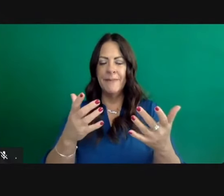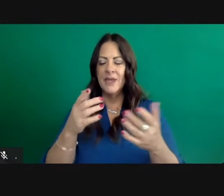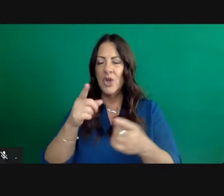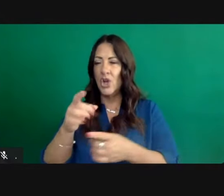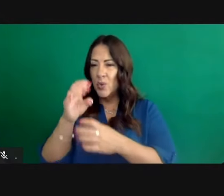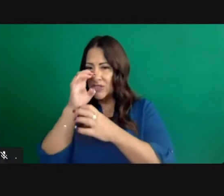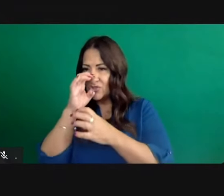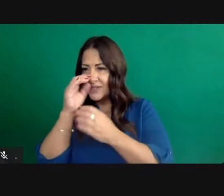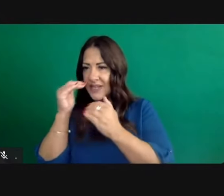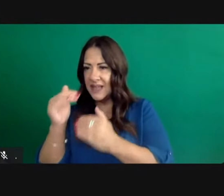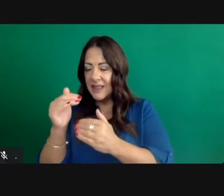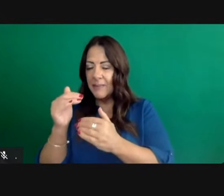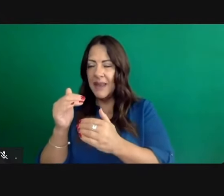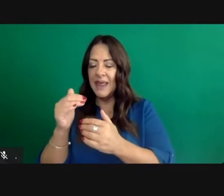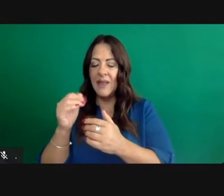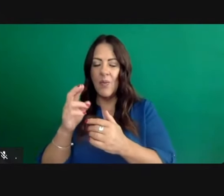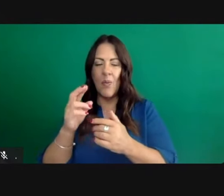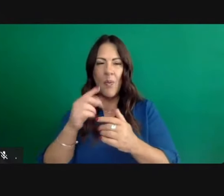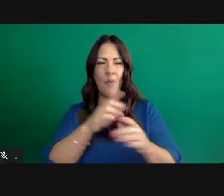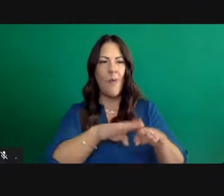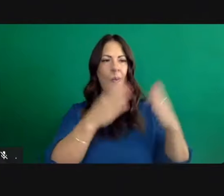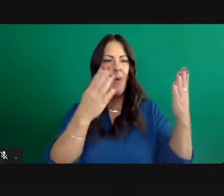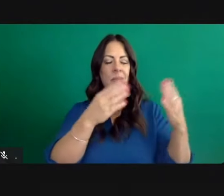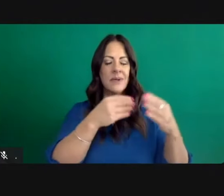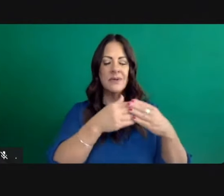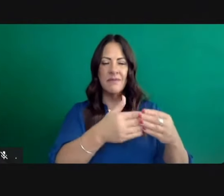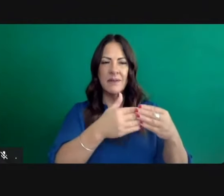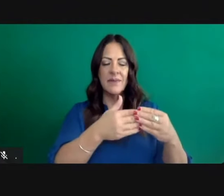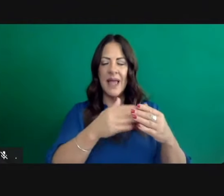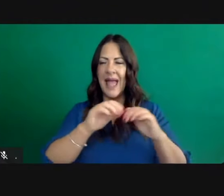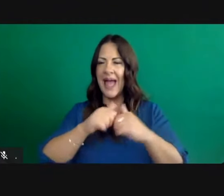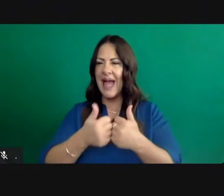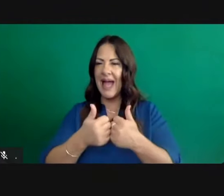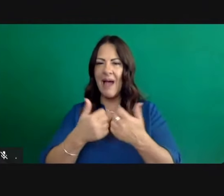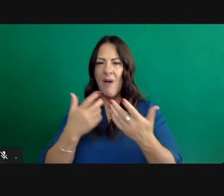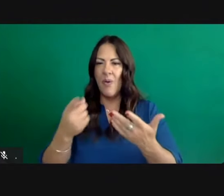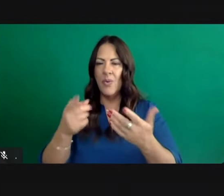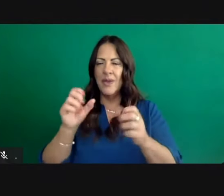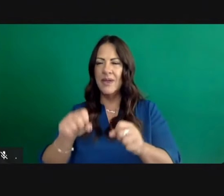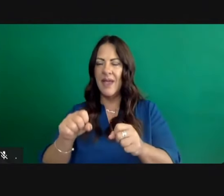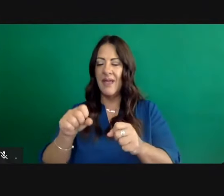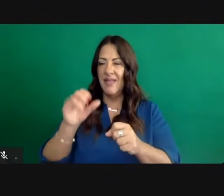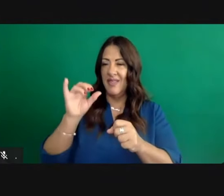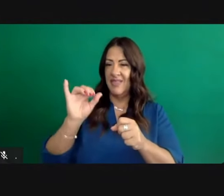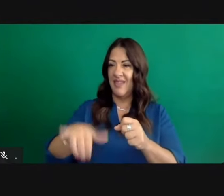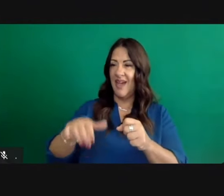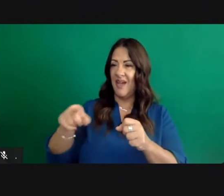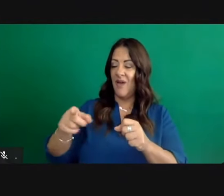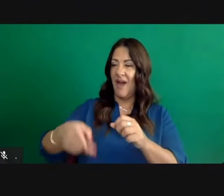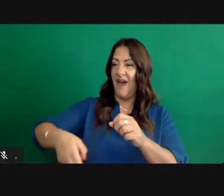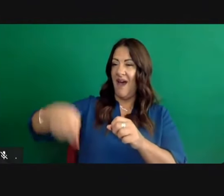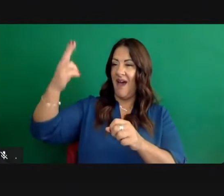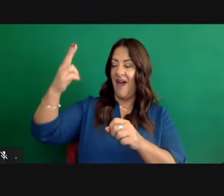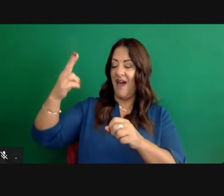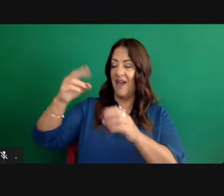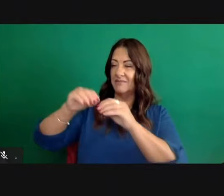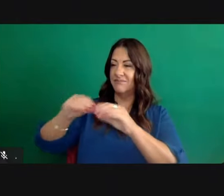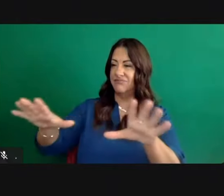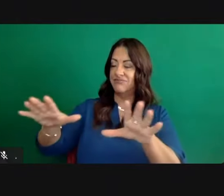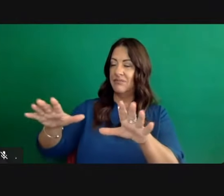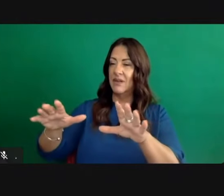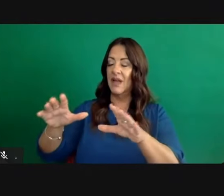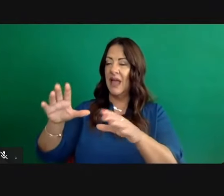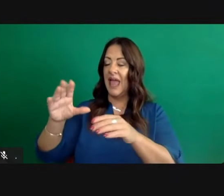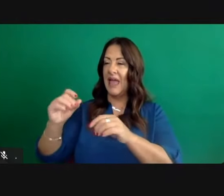restricting or limiting the ability to move from higher transmission areas into lower transmission areas may fit what